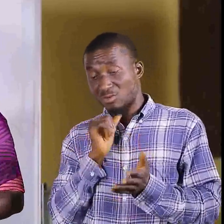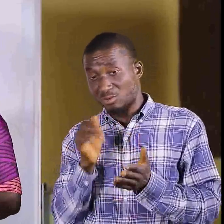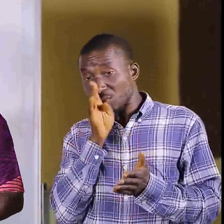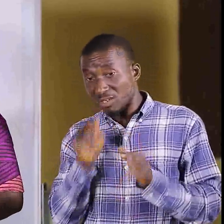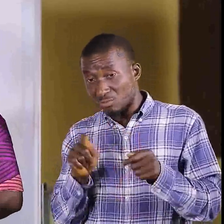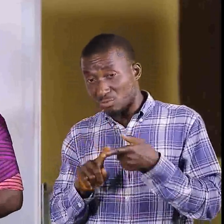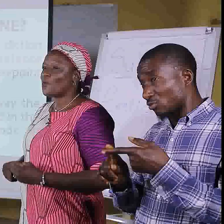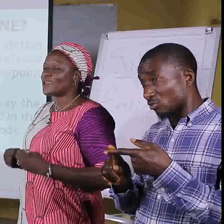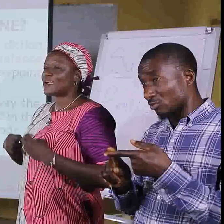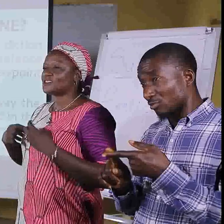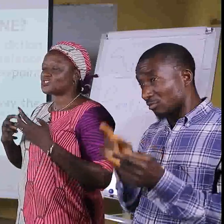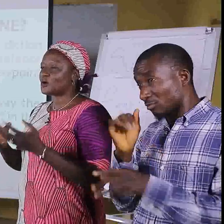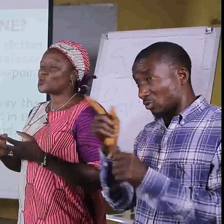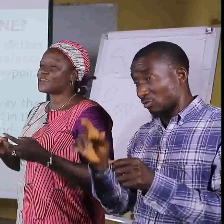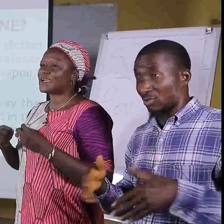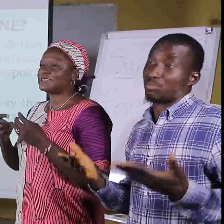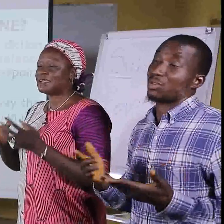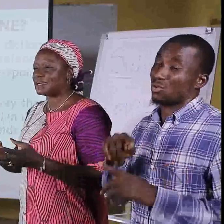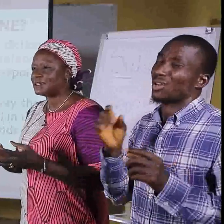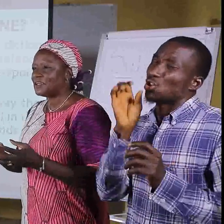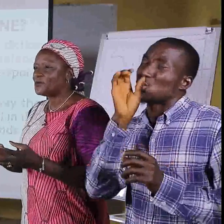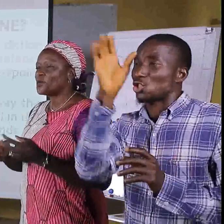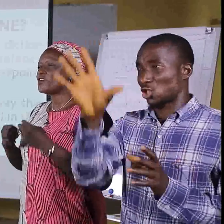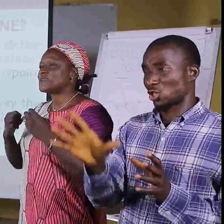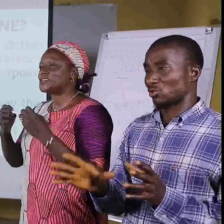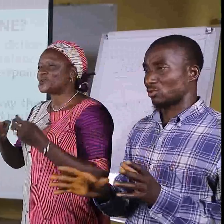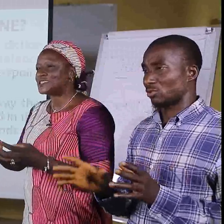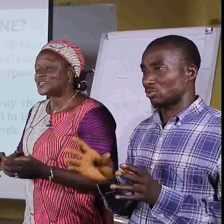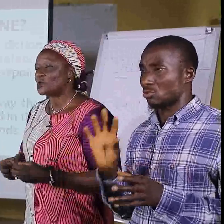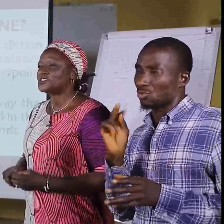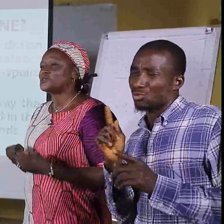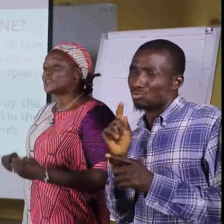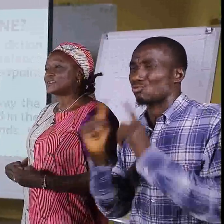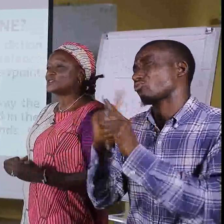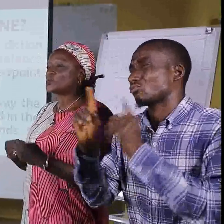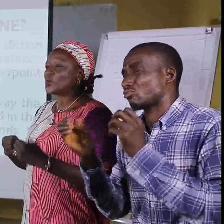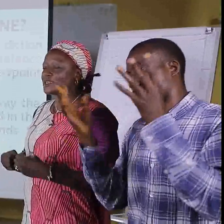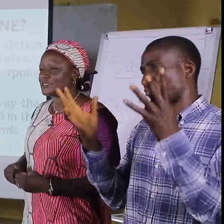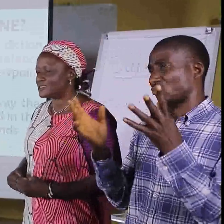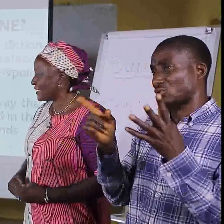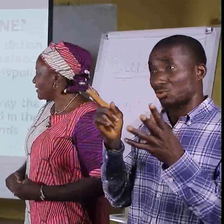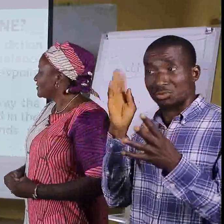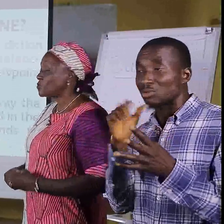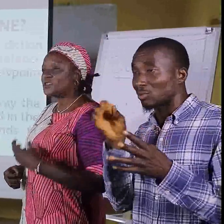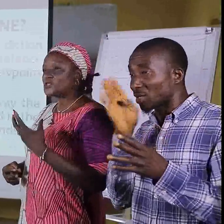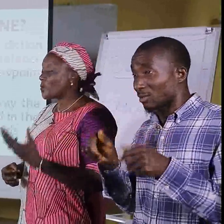things that I say. When I shout, when I nag, you will not be interested in wanting to listen to what I say. So the tone